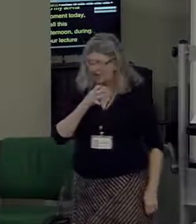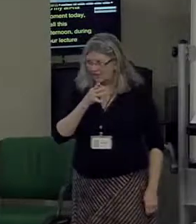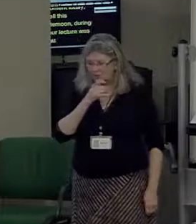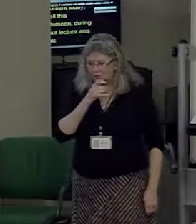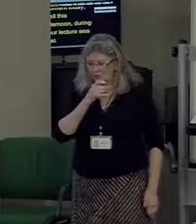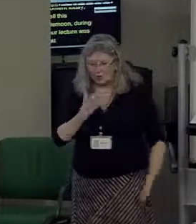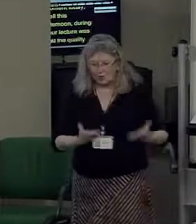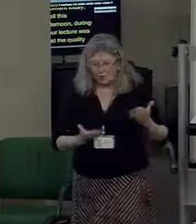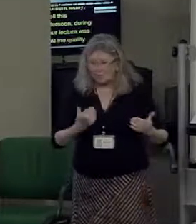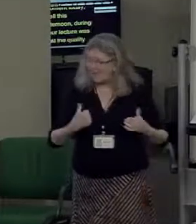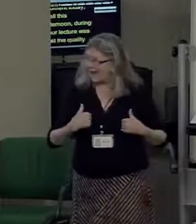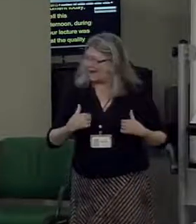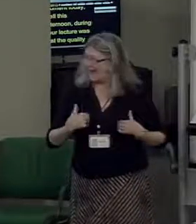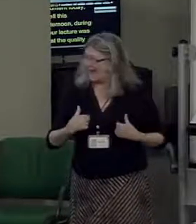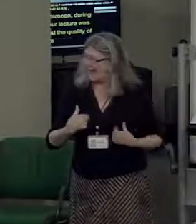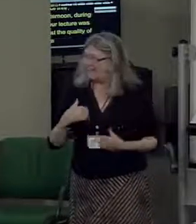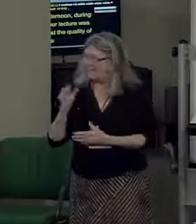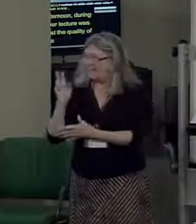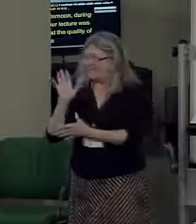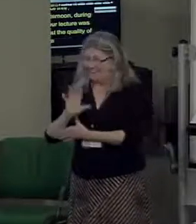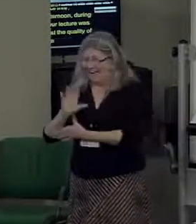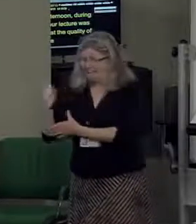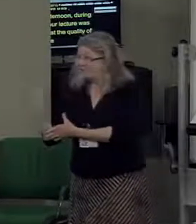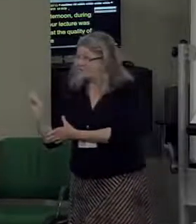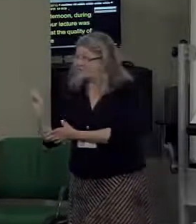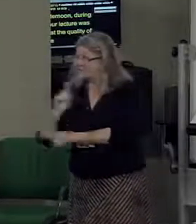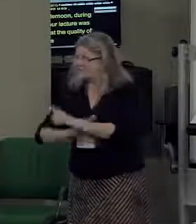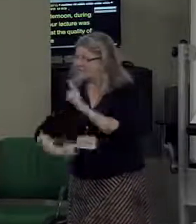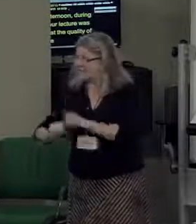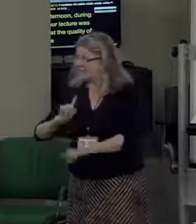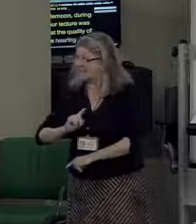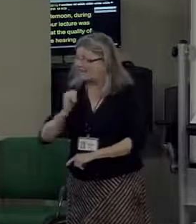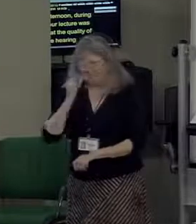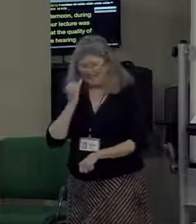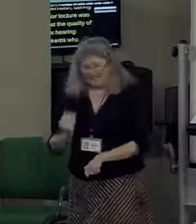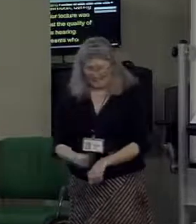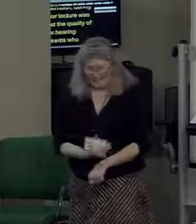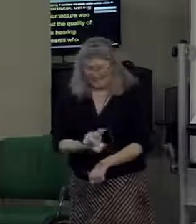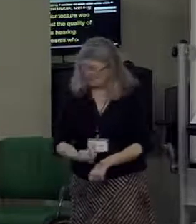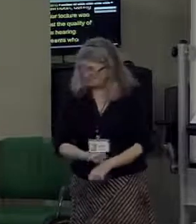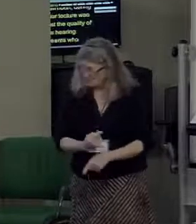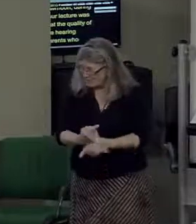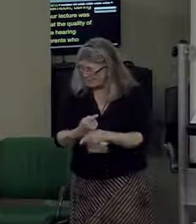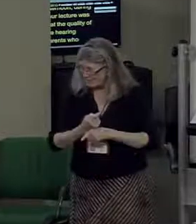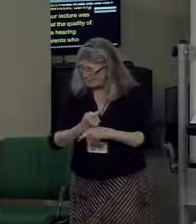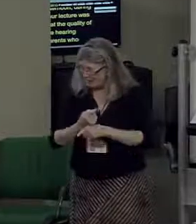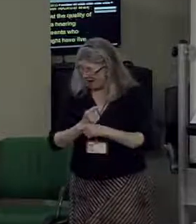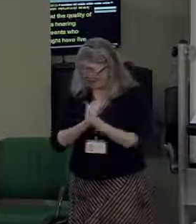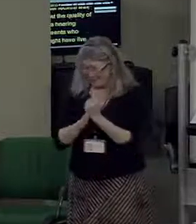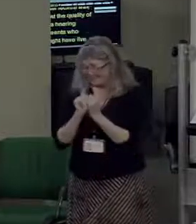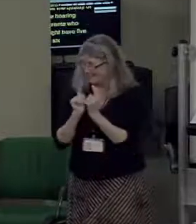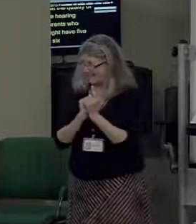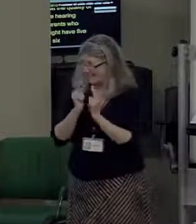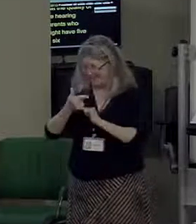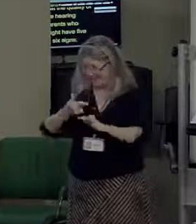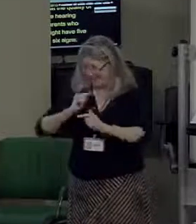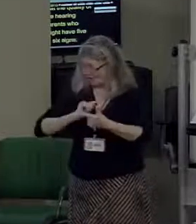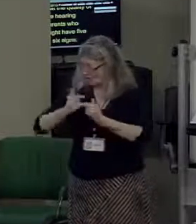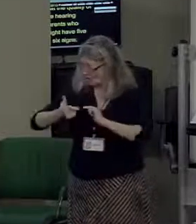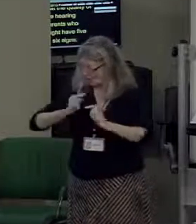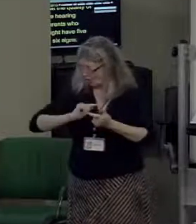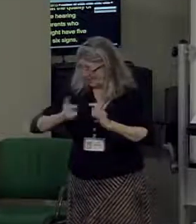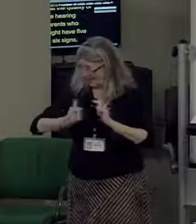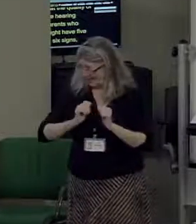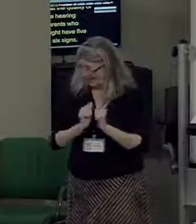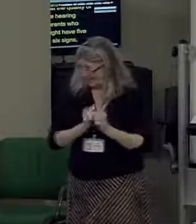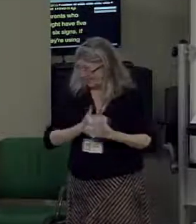of the hearing parents who might have 5 or 6 signs if they're using them appropriately